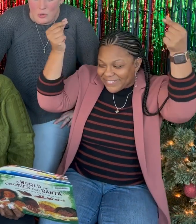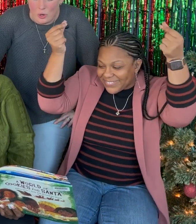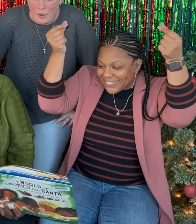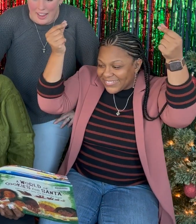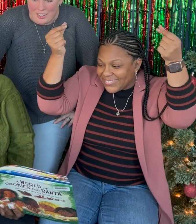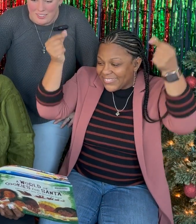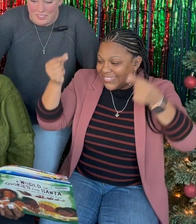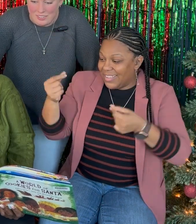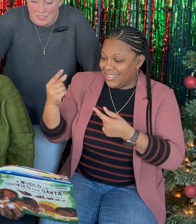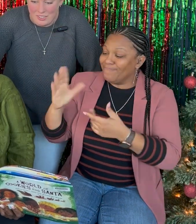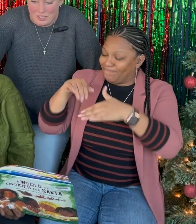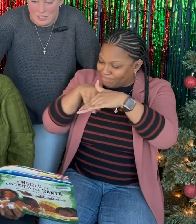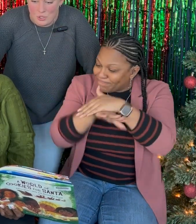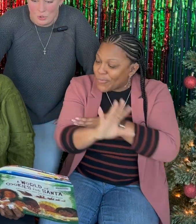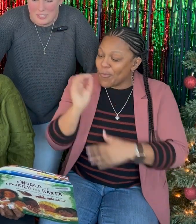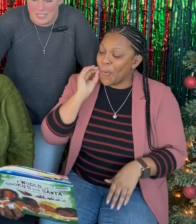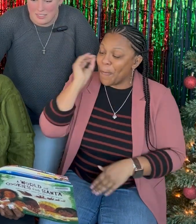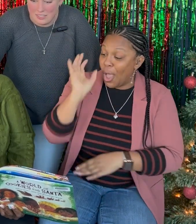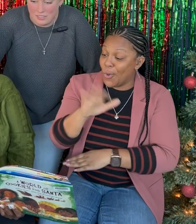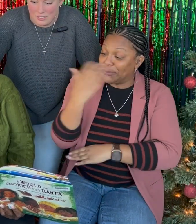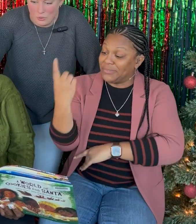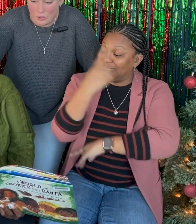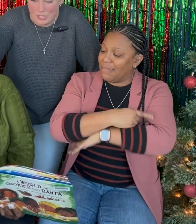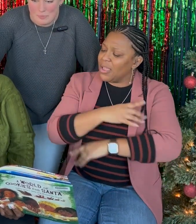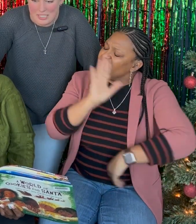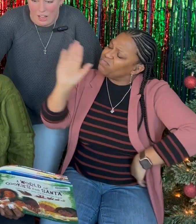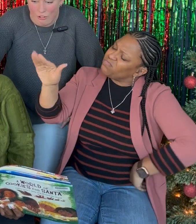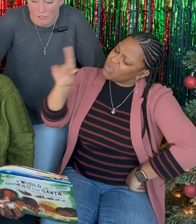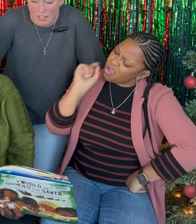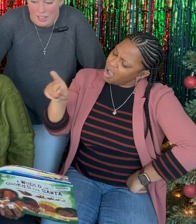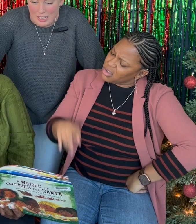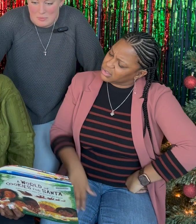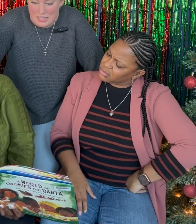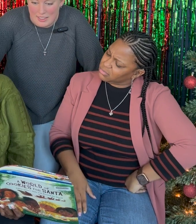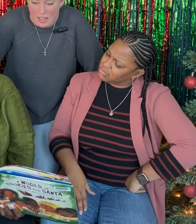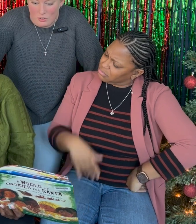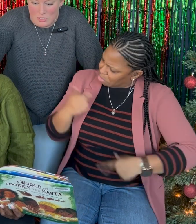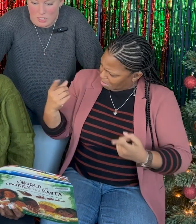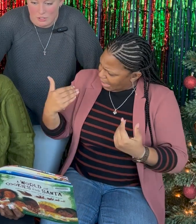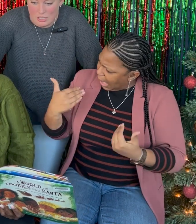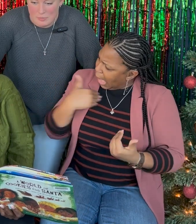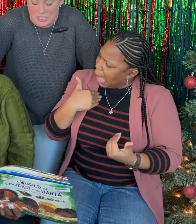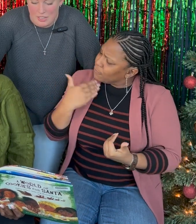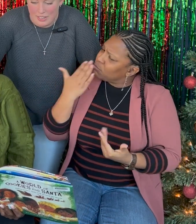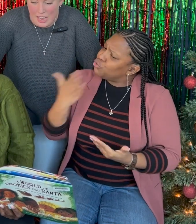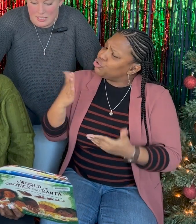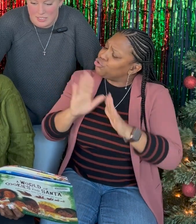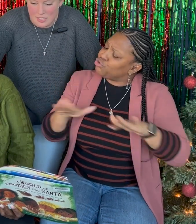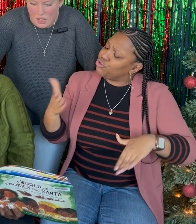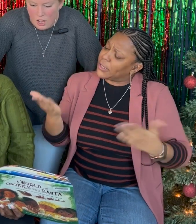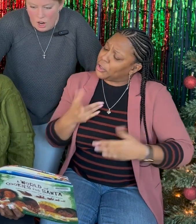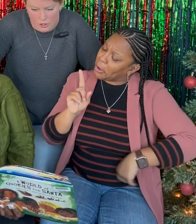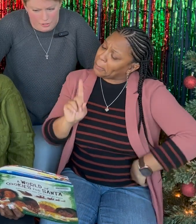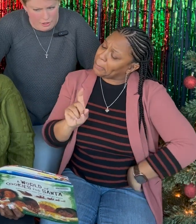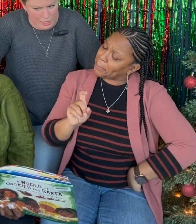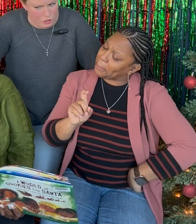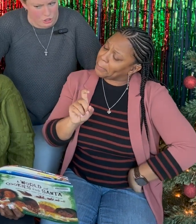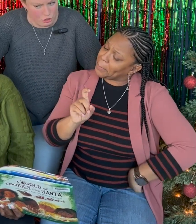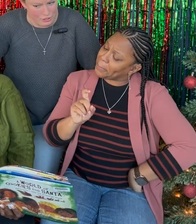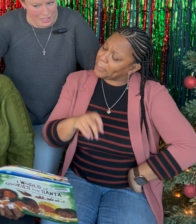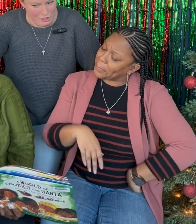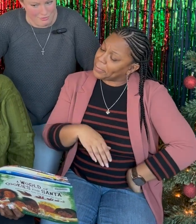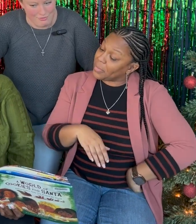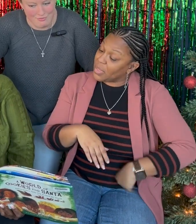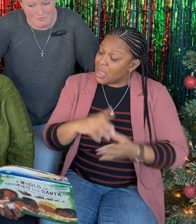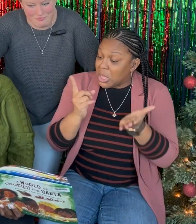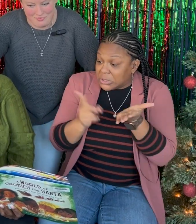Nearby in Norway, Julemassen, or the Christmas elf, comes into the house on Christmas Eve and asks, "Are there any good